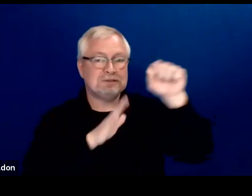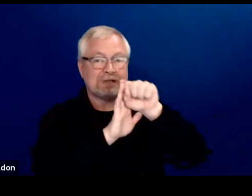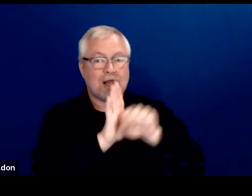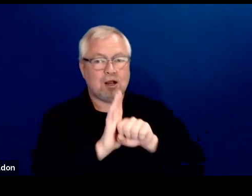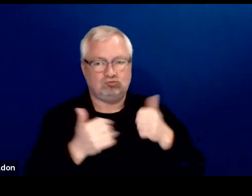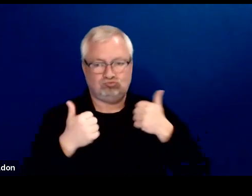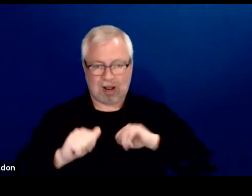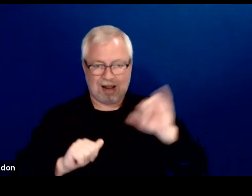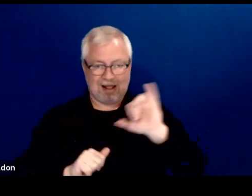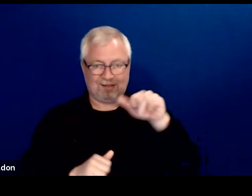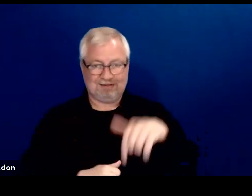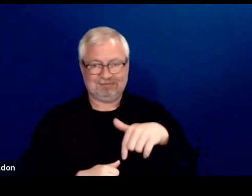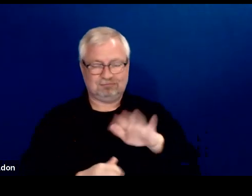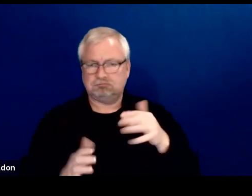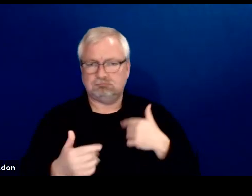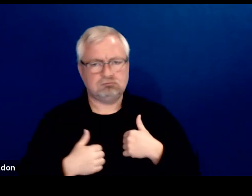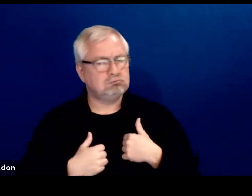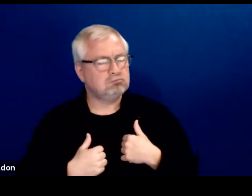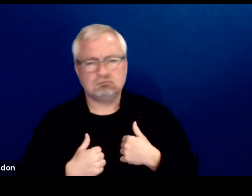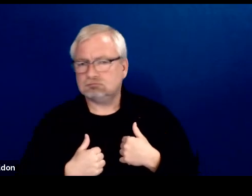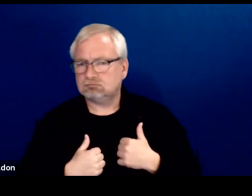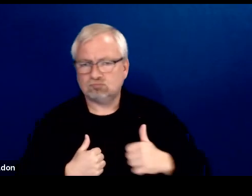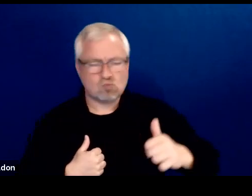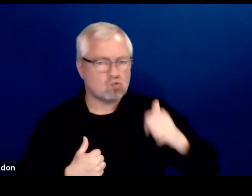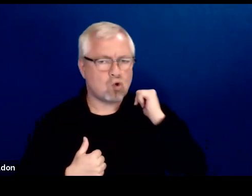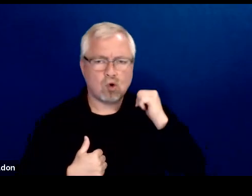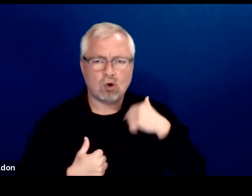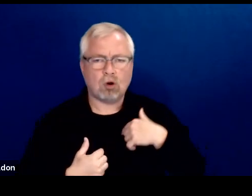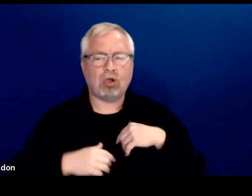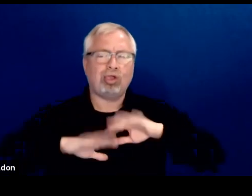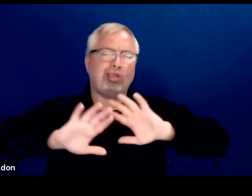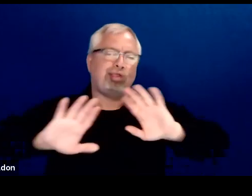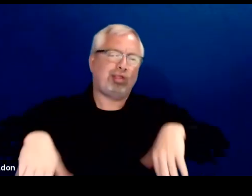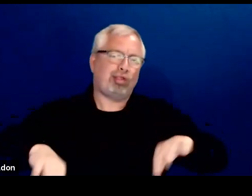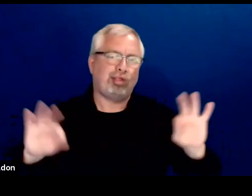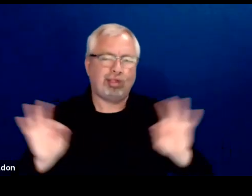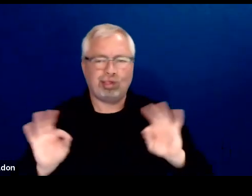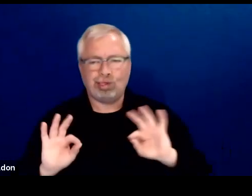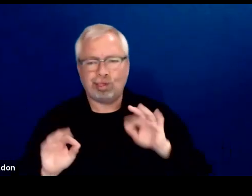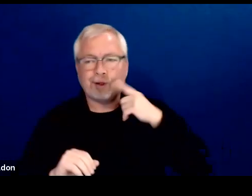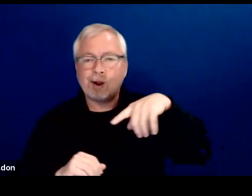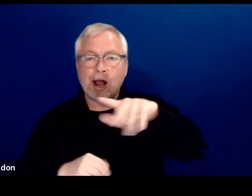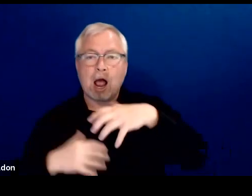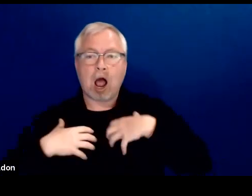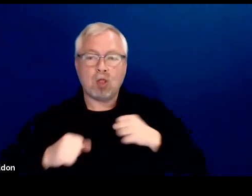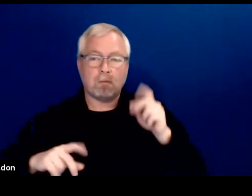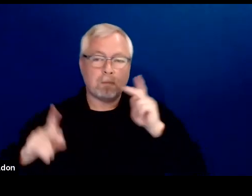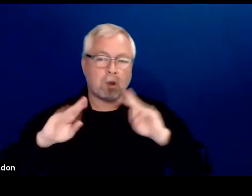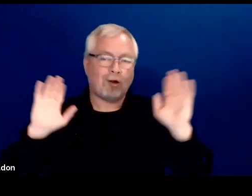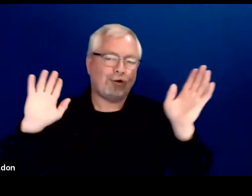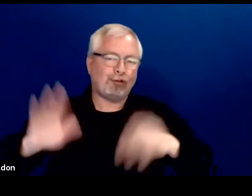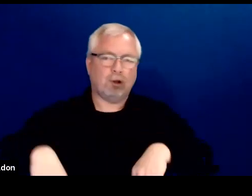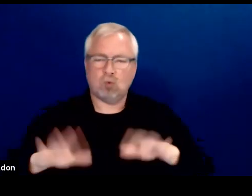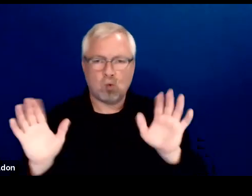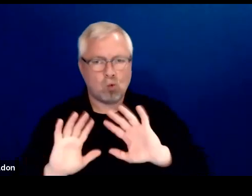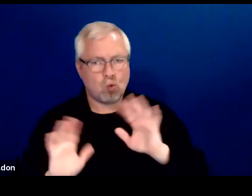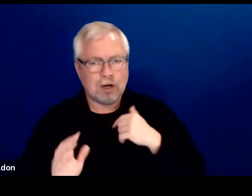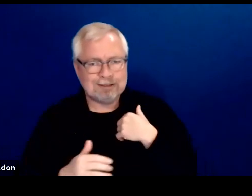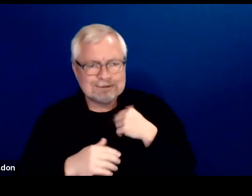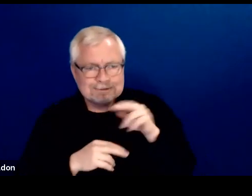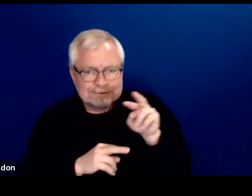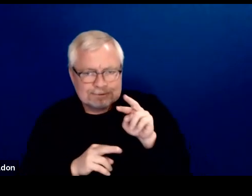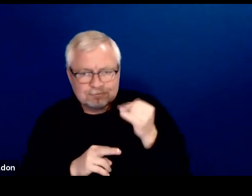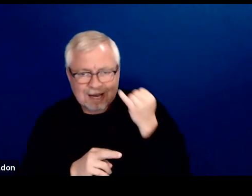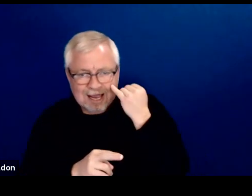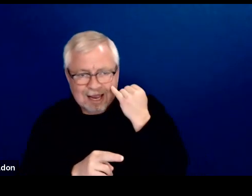and the gains that we've made. These hard-earned gains and fights and sacrifices, as you saw on the one slide, can be lost virtually